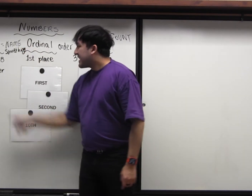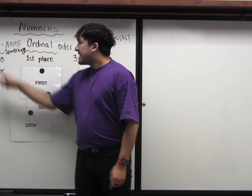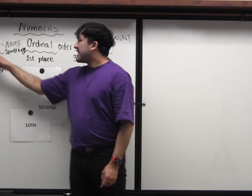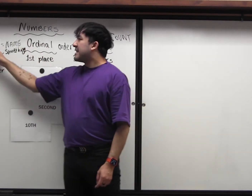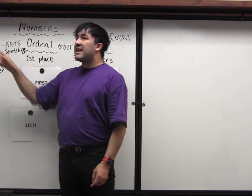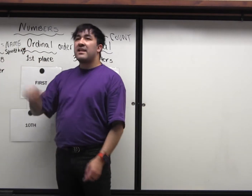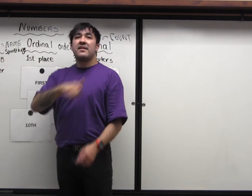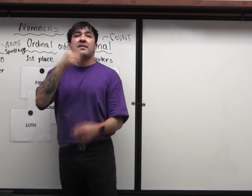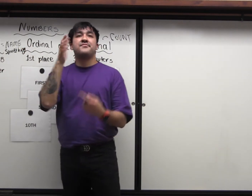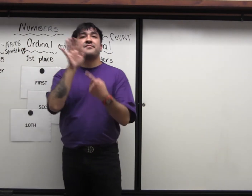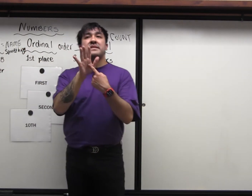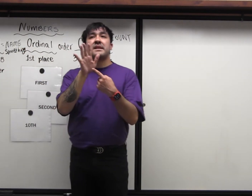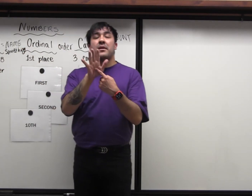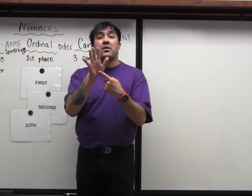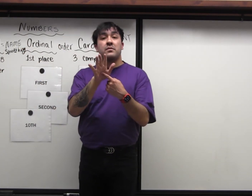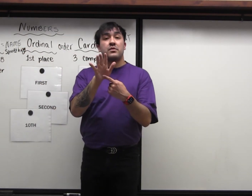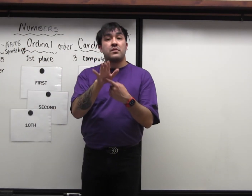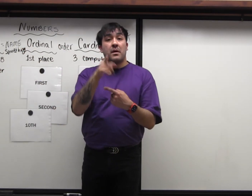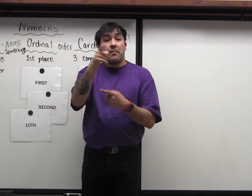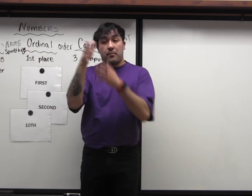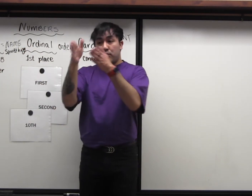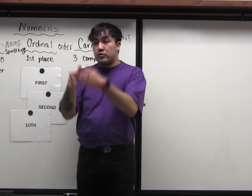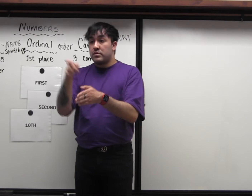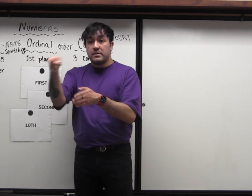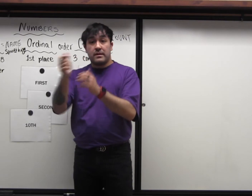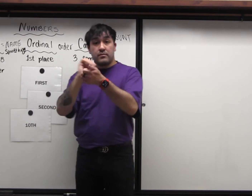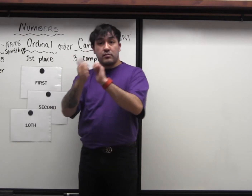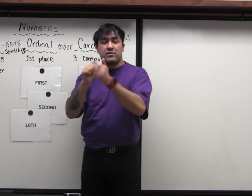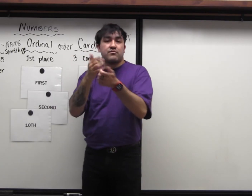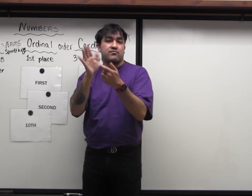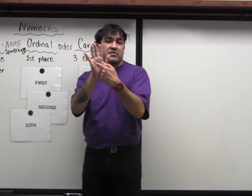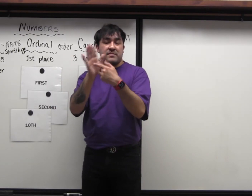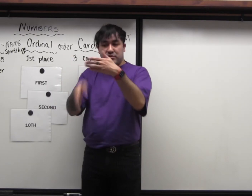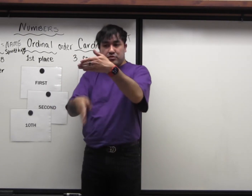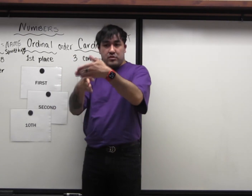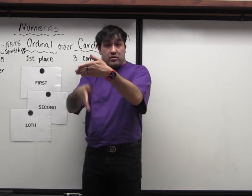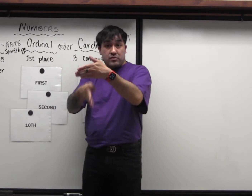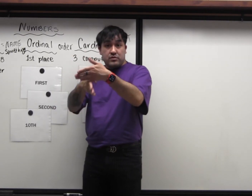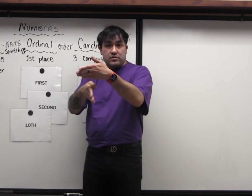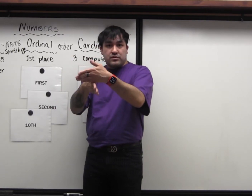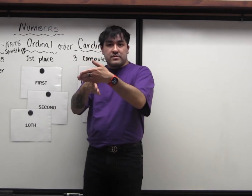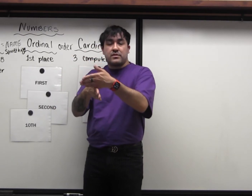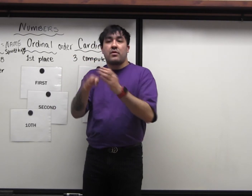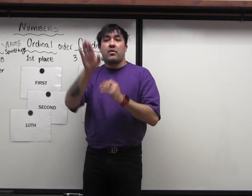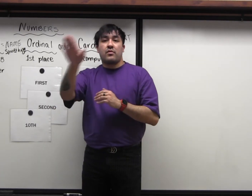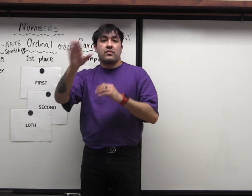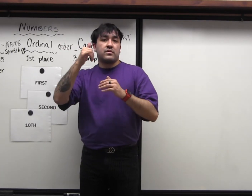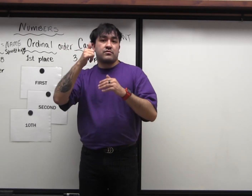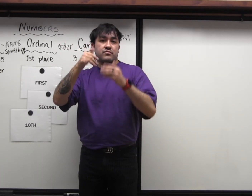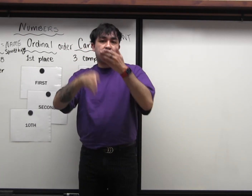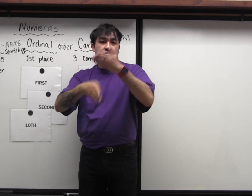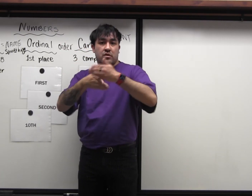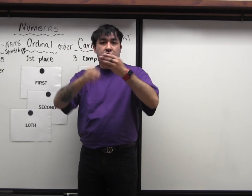being a name. But for example, there's other ways that we can have nominal numbers. If there was a soccer